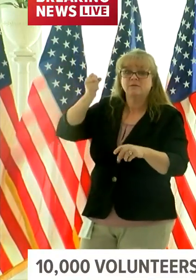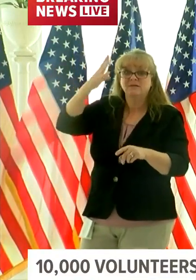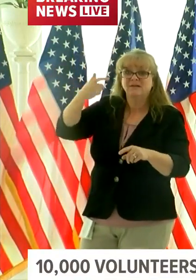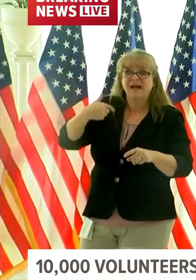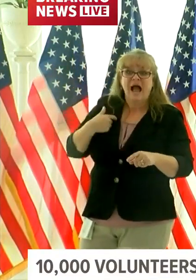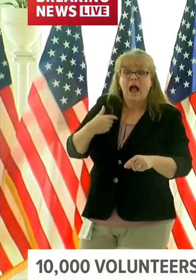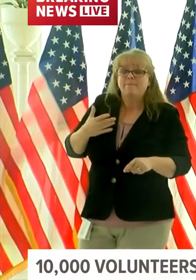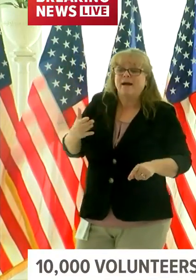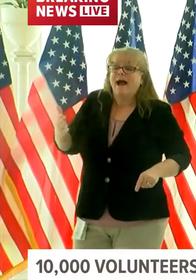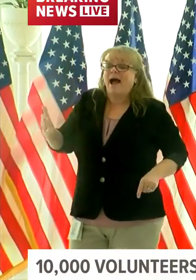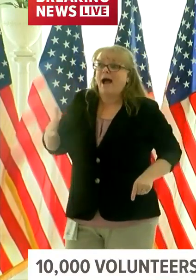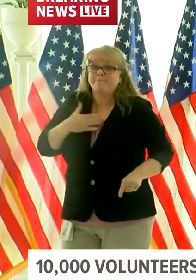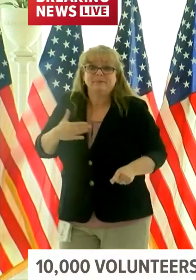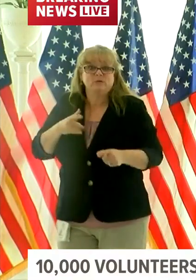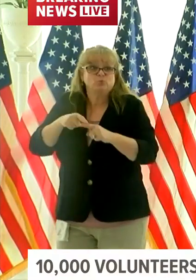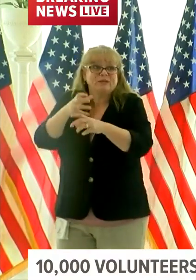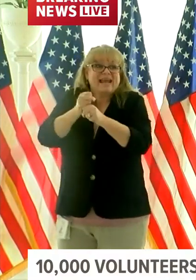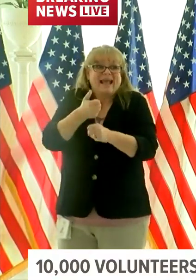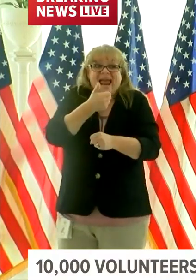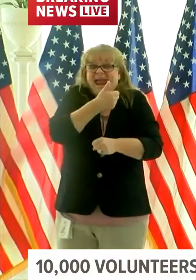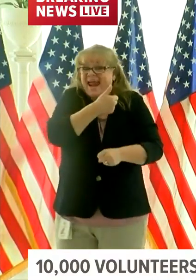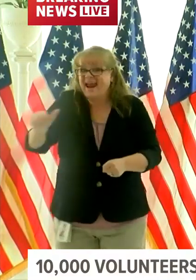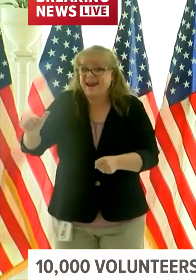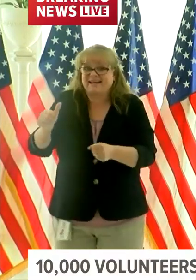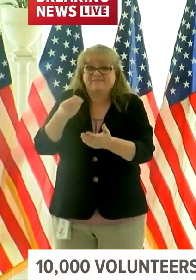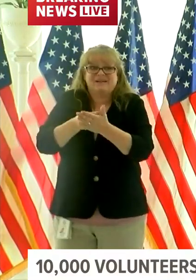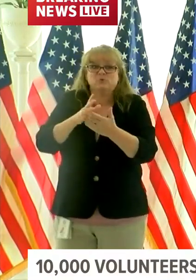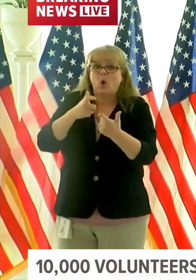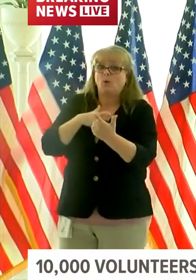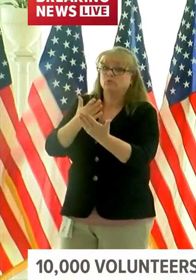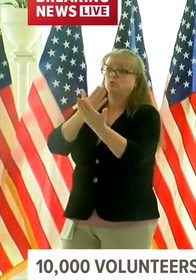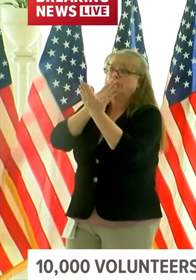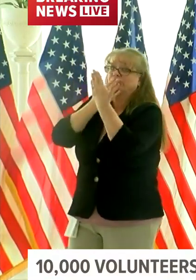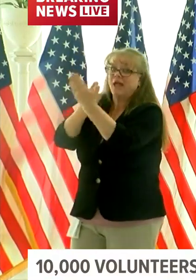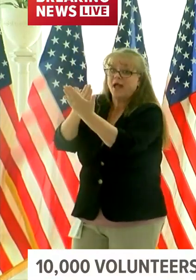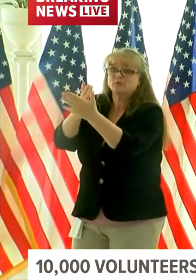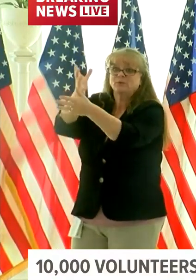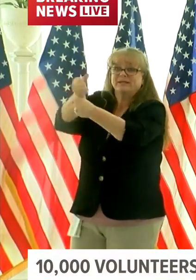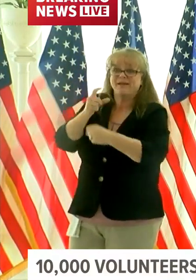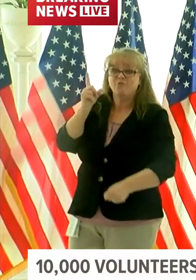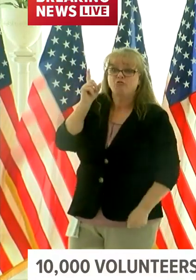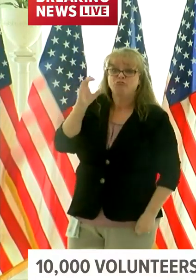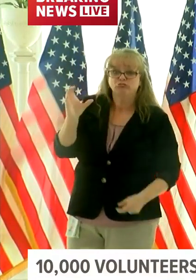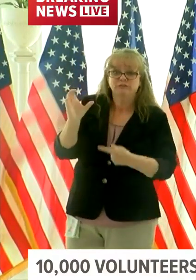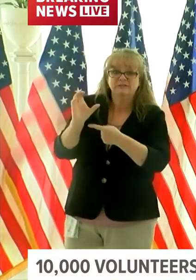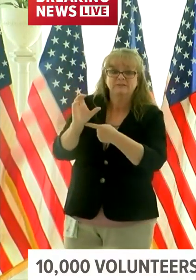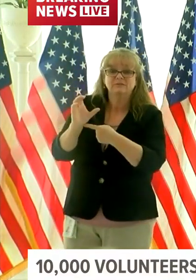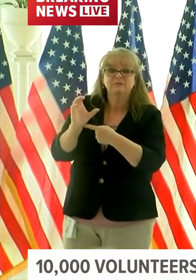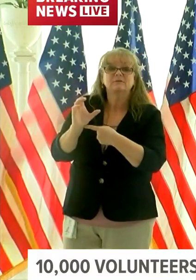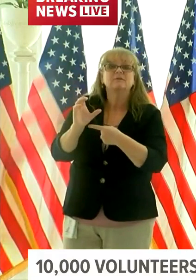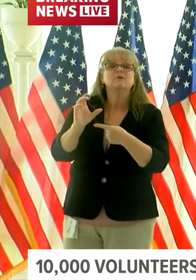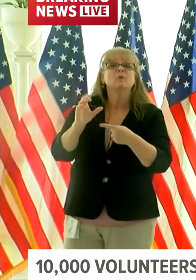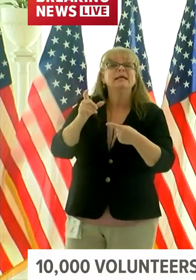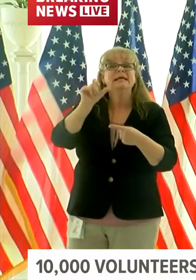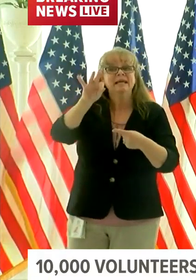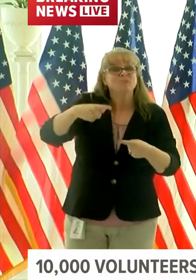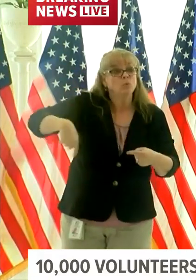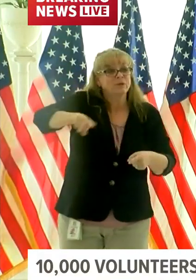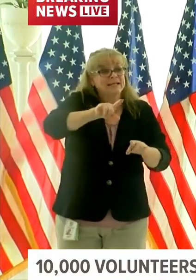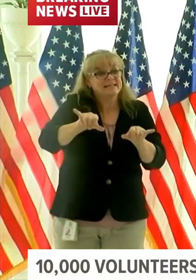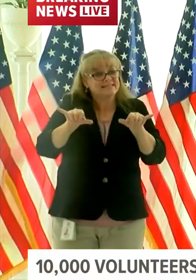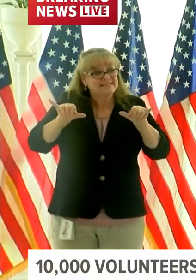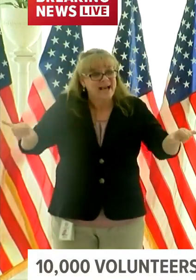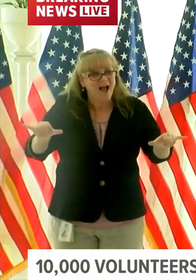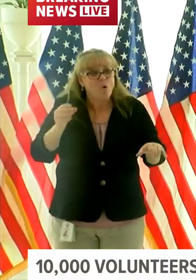of course, we're grateful for 100 ventilators. If Coloradans are successful at staying at home in very high